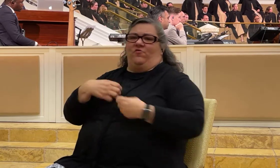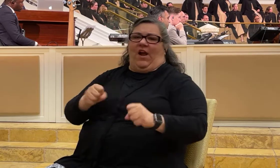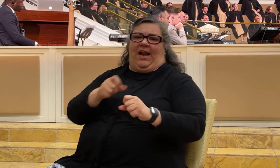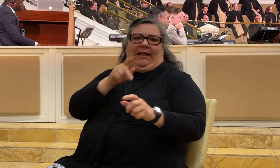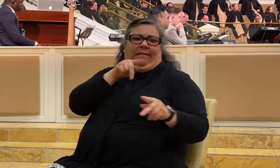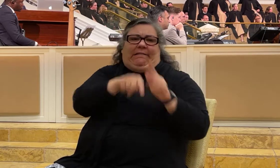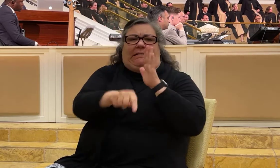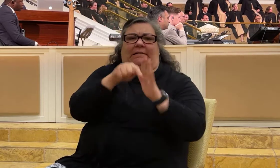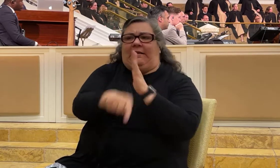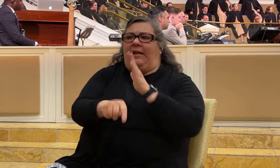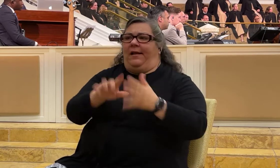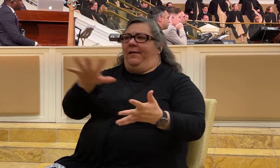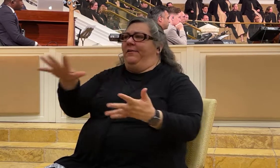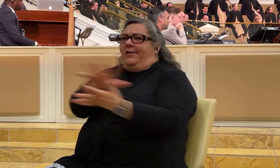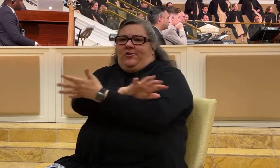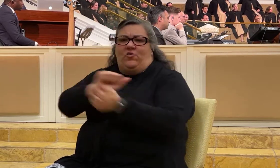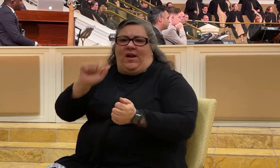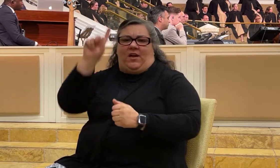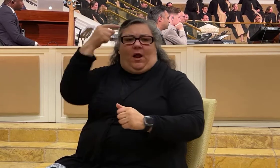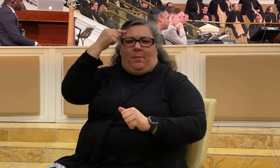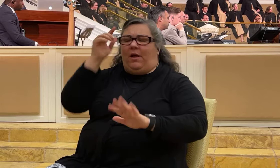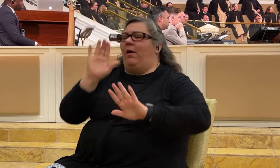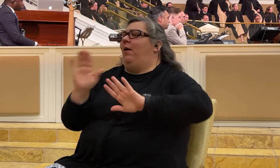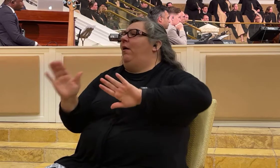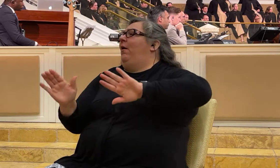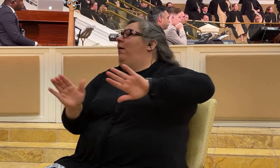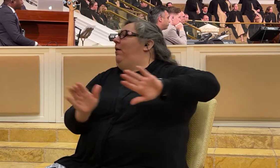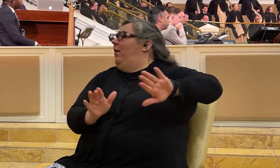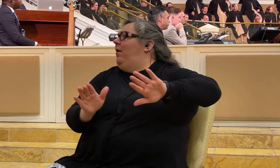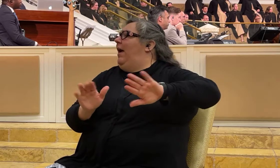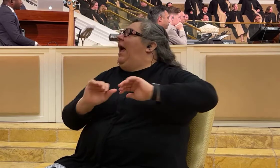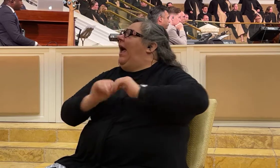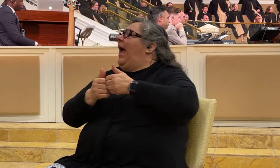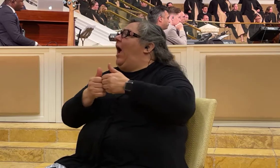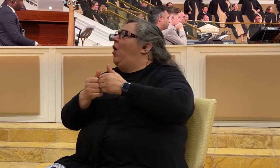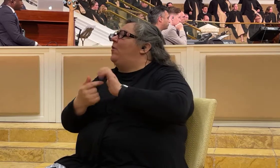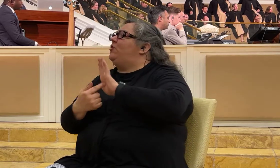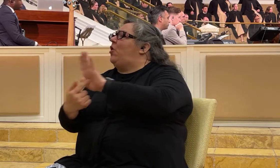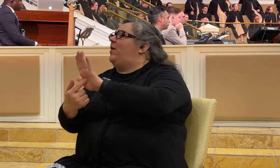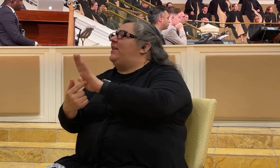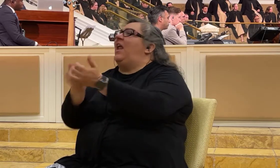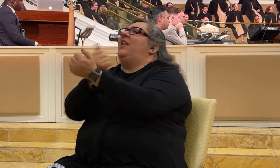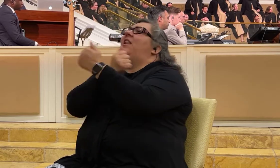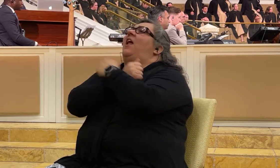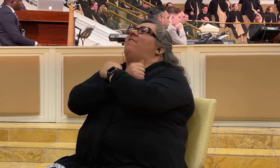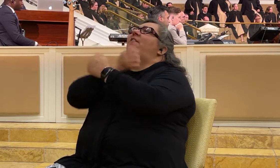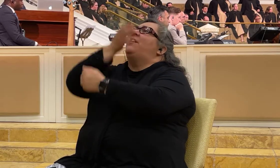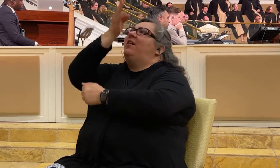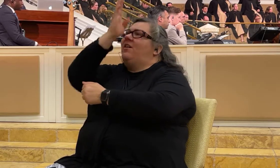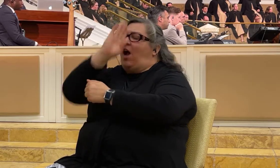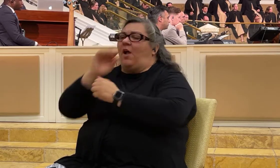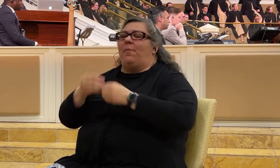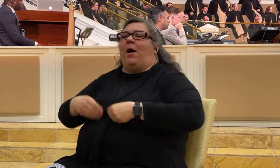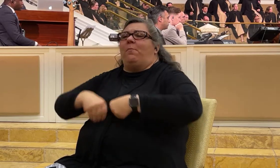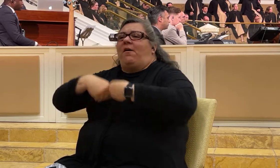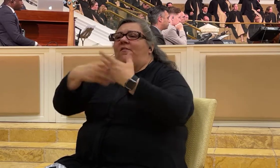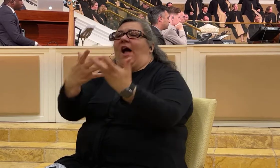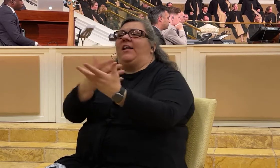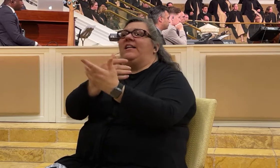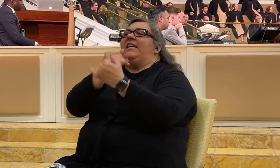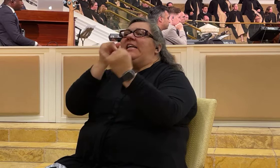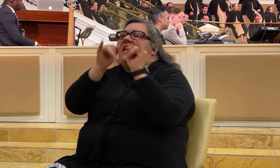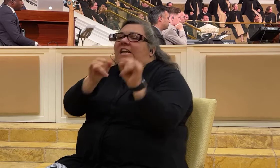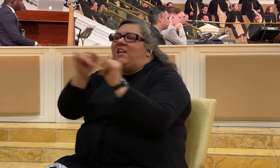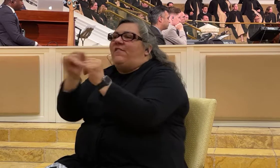destroy governments. We spread it by the love of God, giving liberation, not politically, but liberation